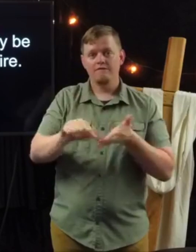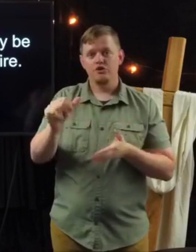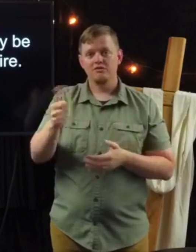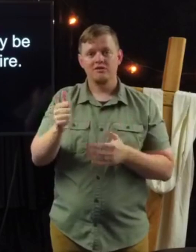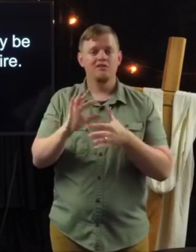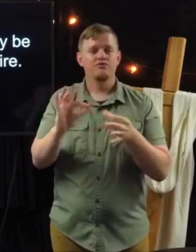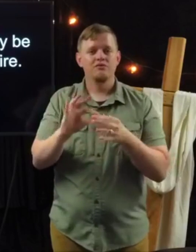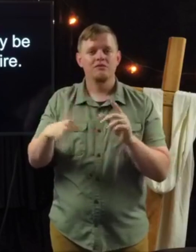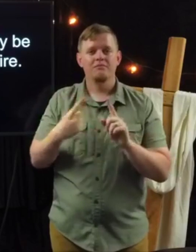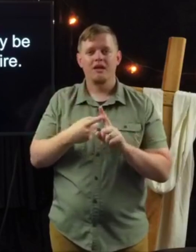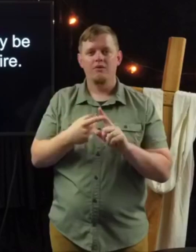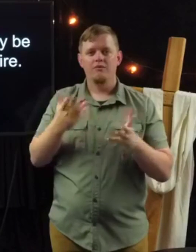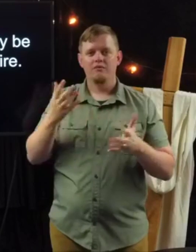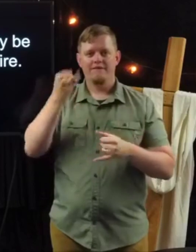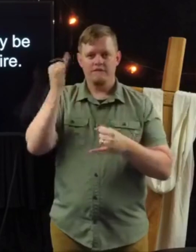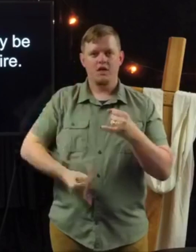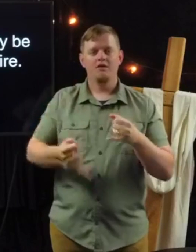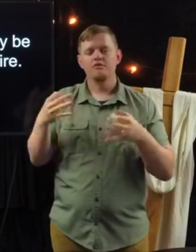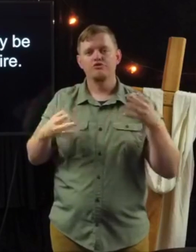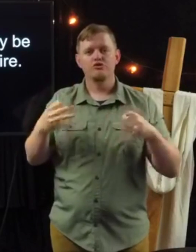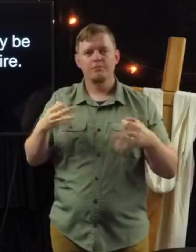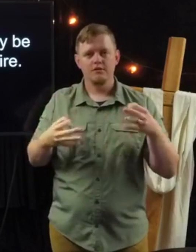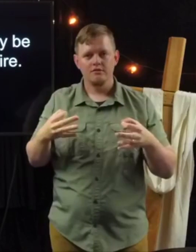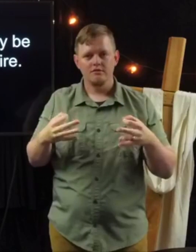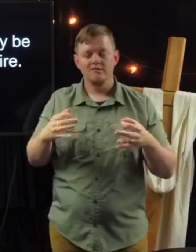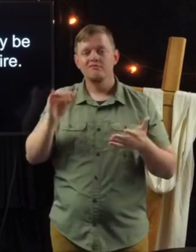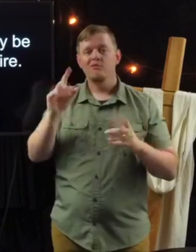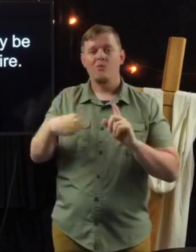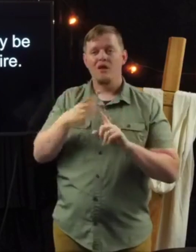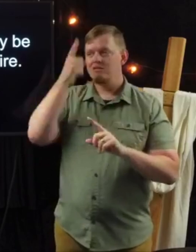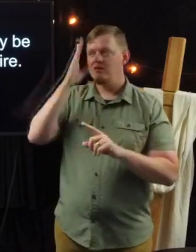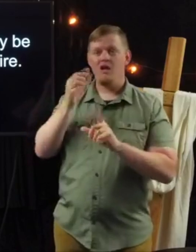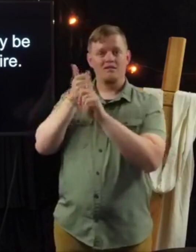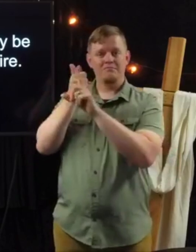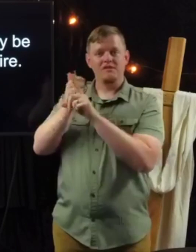20, verses 10, mentions about how in the final judgment, when God